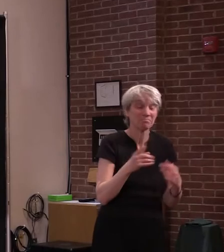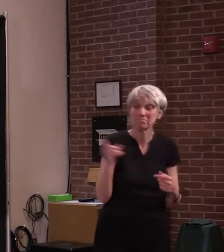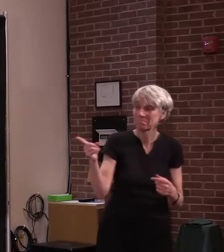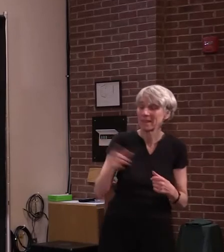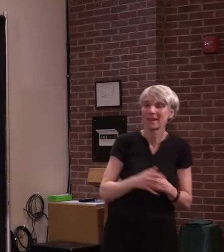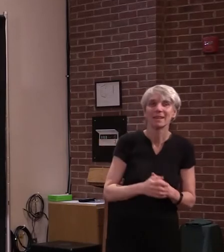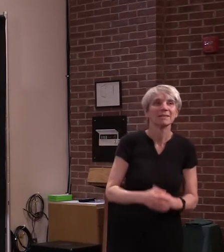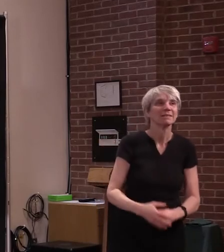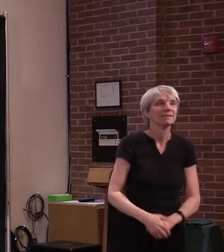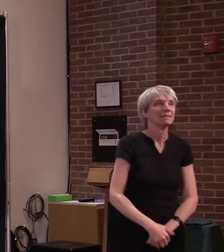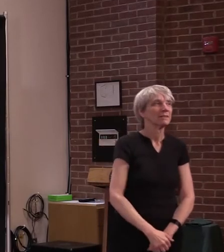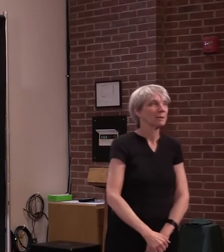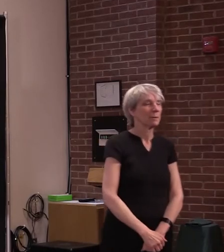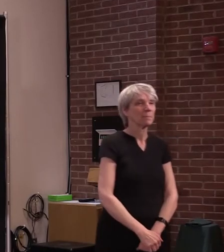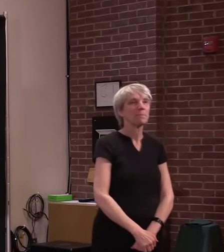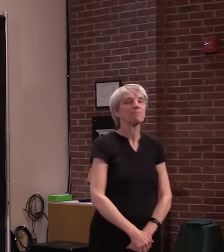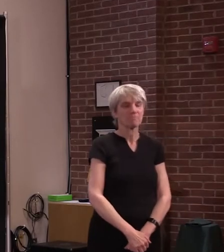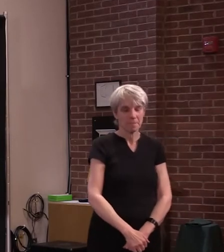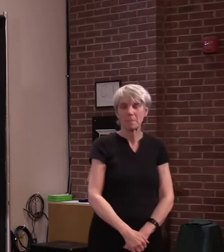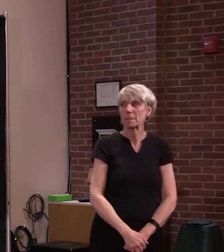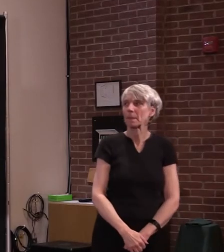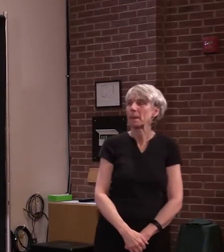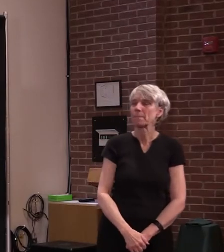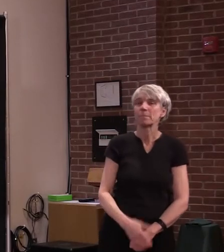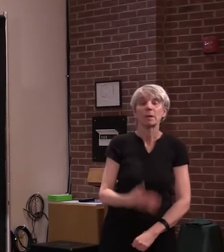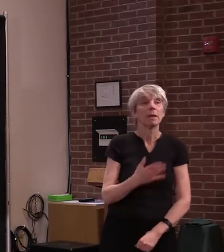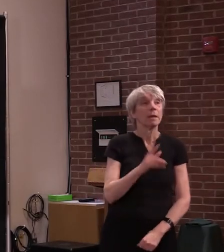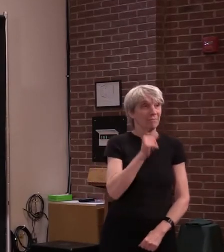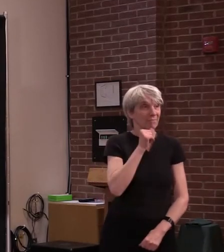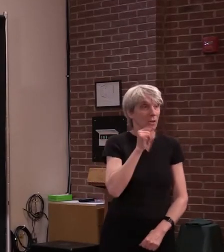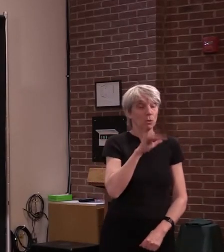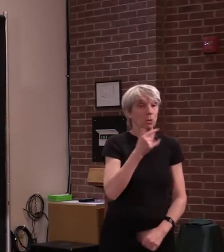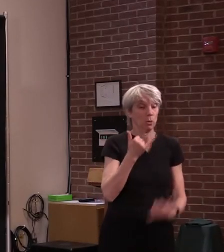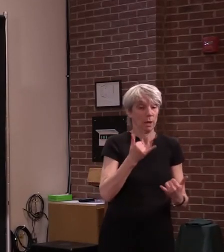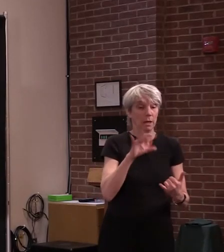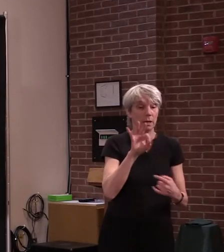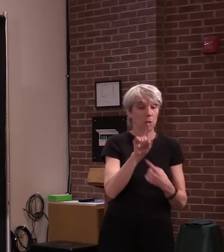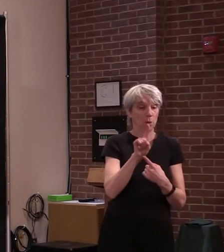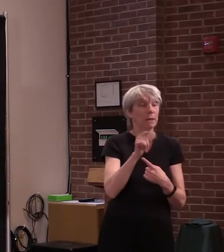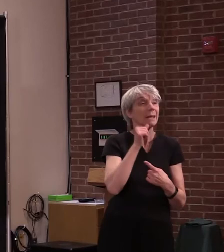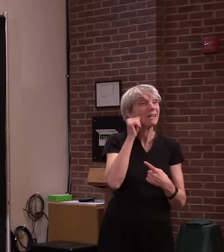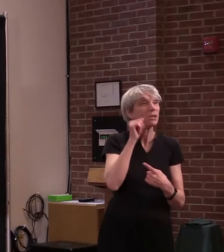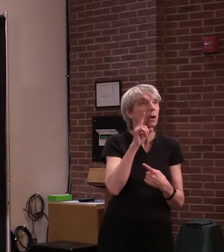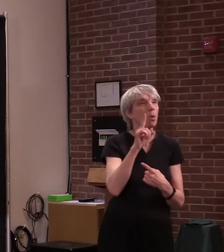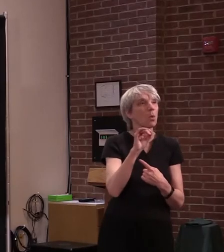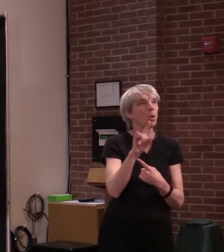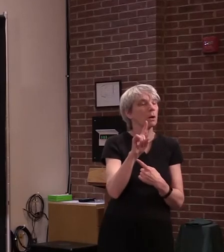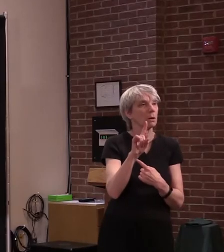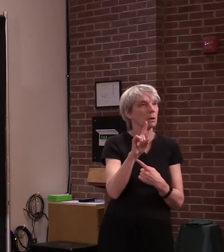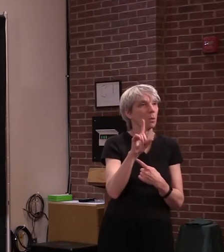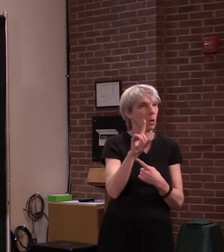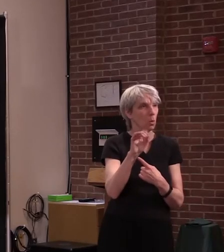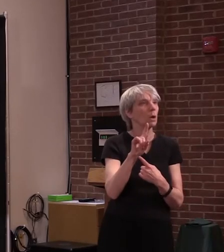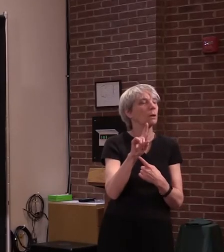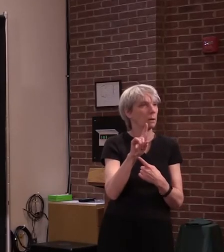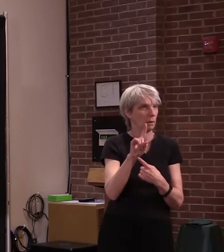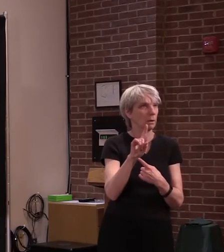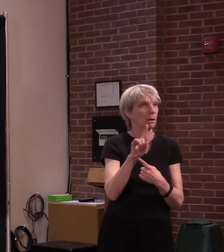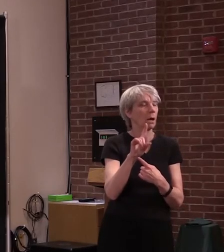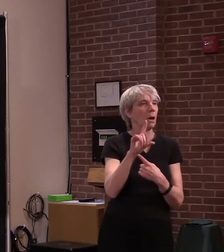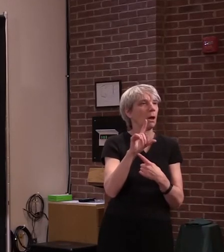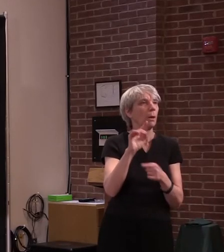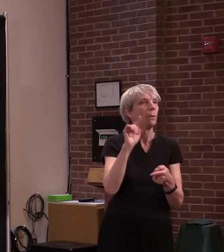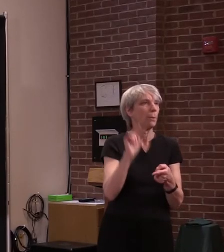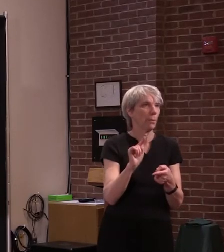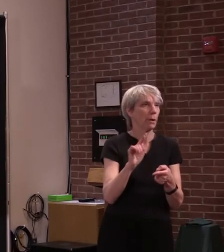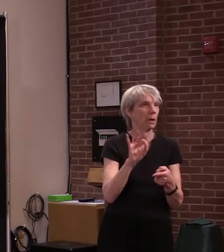Yeah, thank you, Governor. So today we had 91, as the governor said. Yesterday we had 101. So 101 back down to 91.